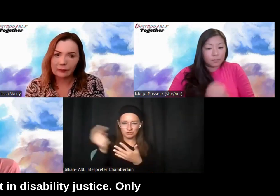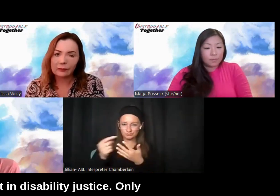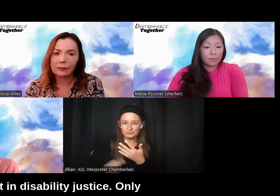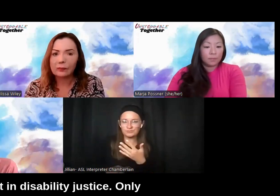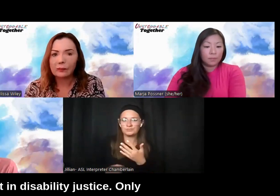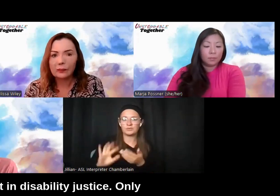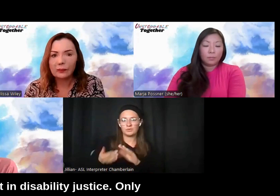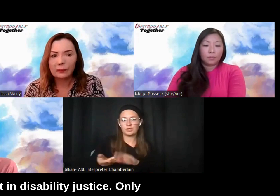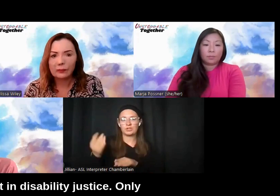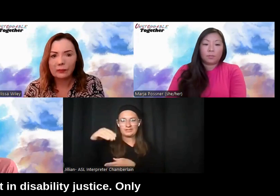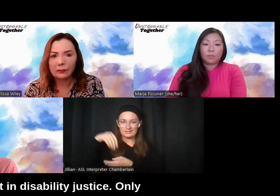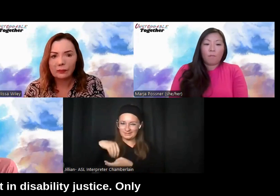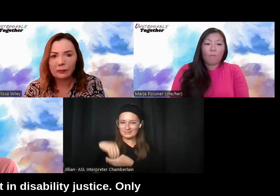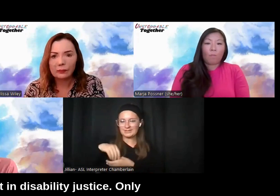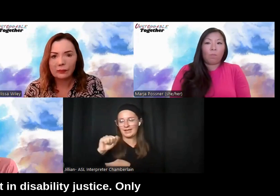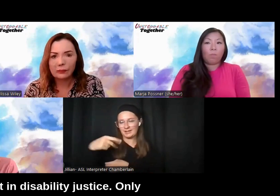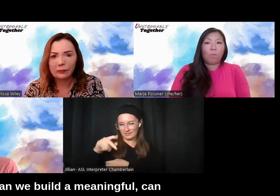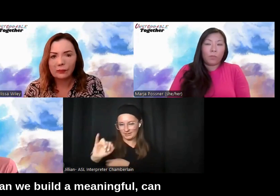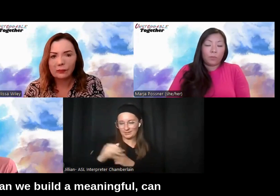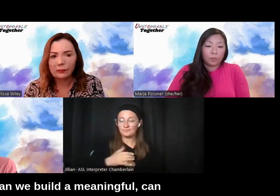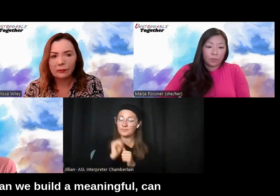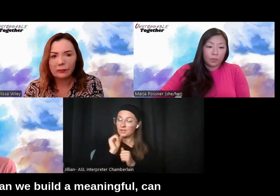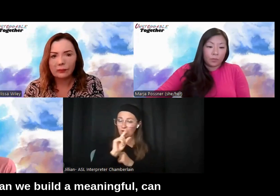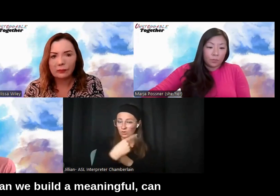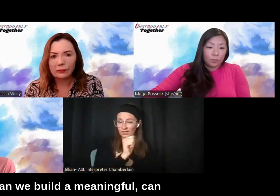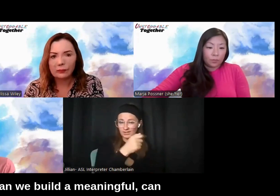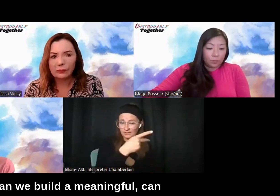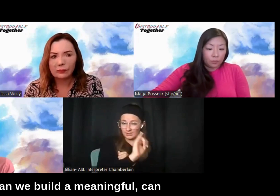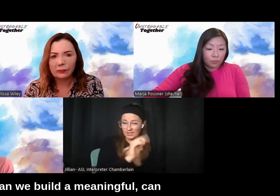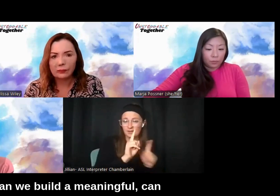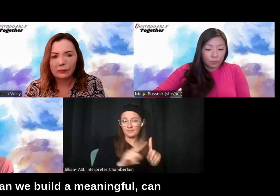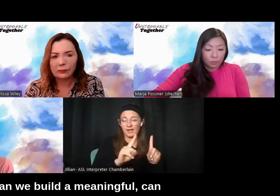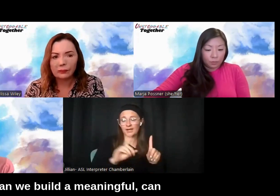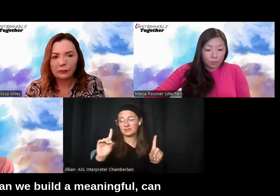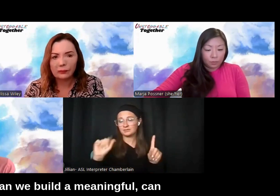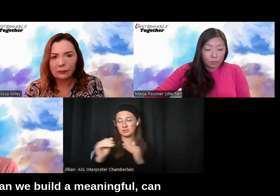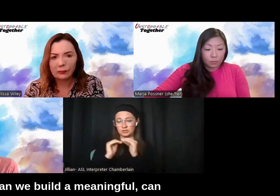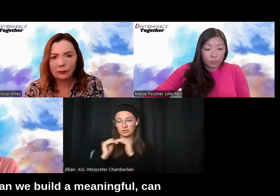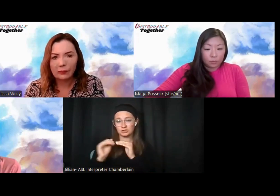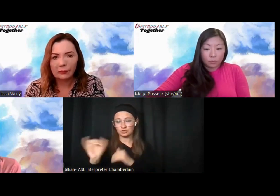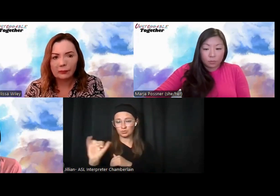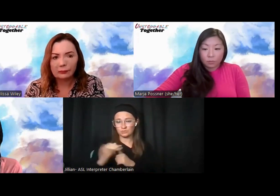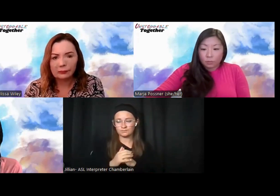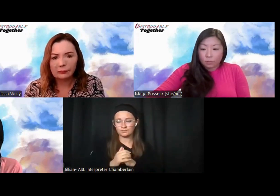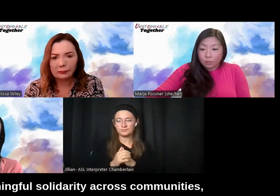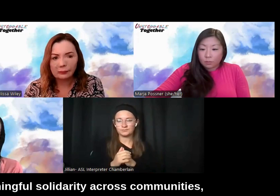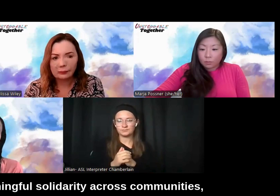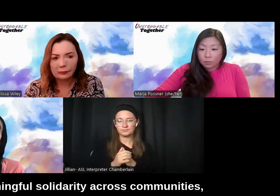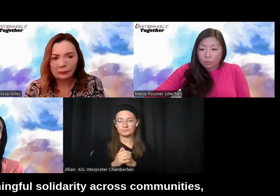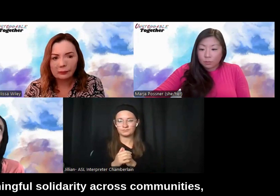but in disability justice. Only then can we build meaningful